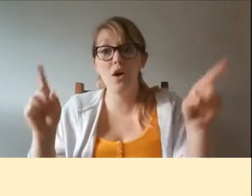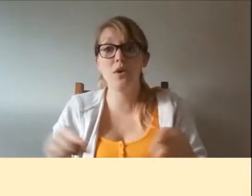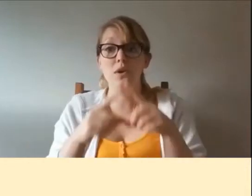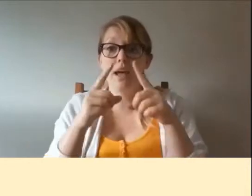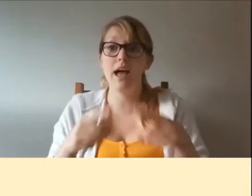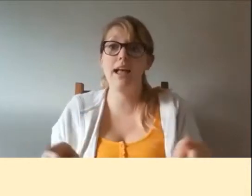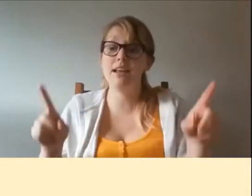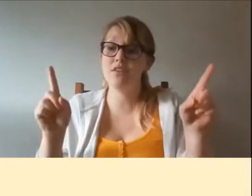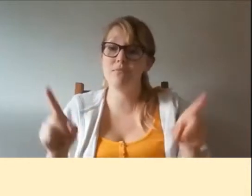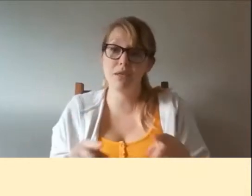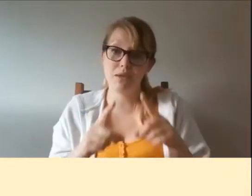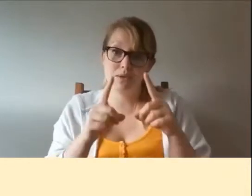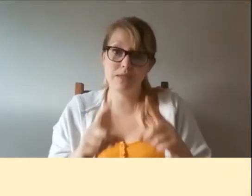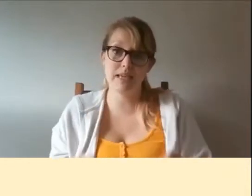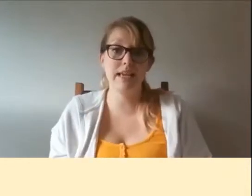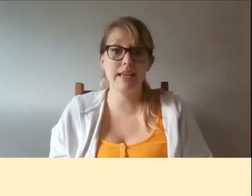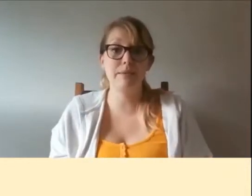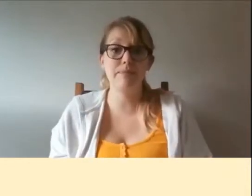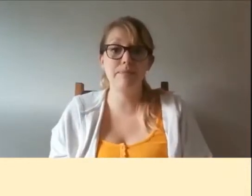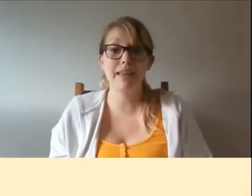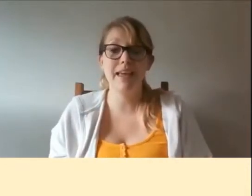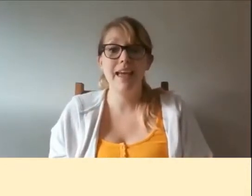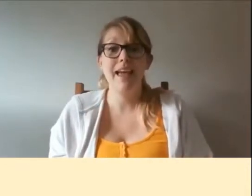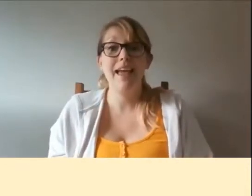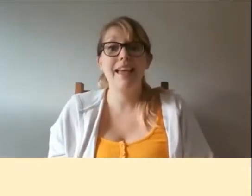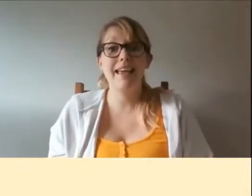your own kind of music,